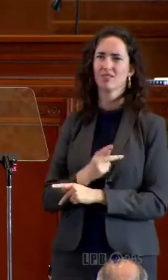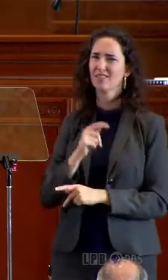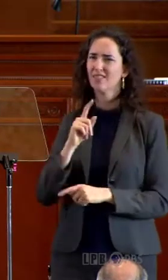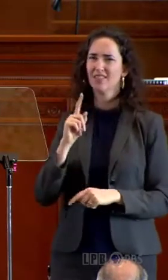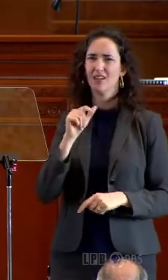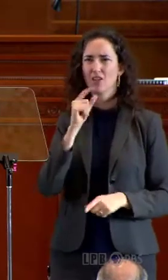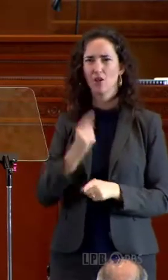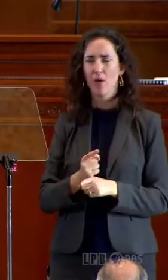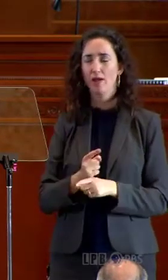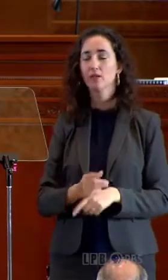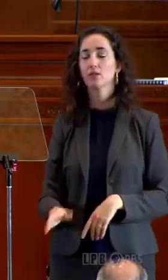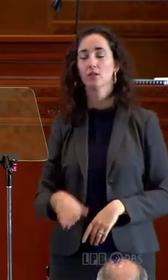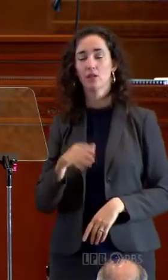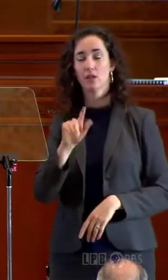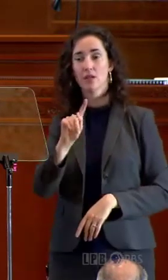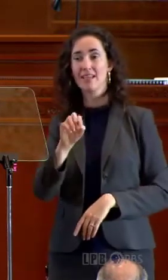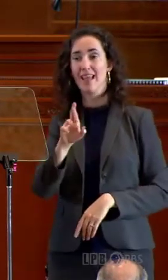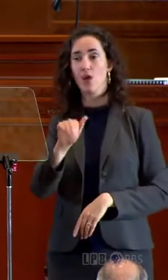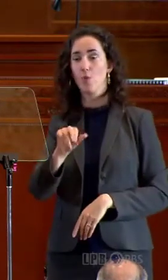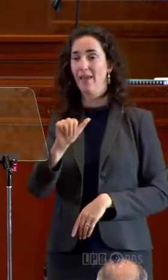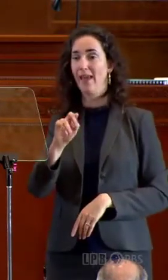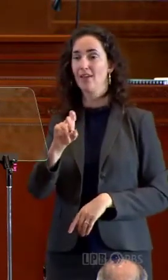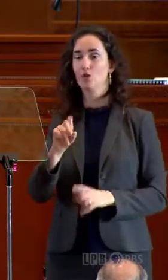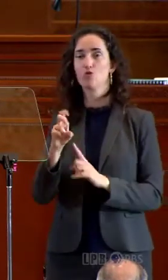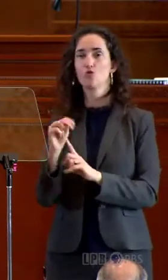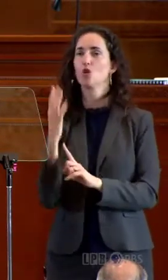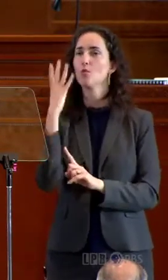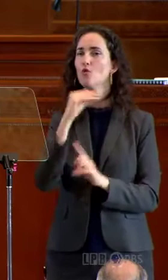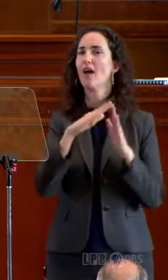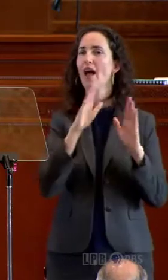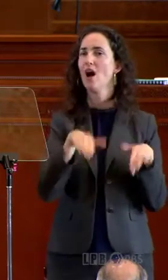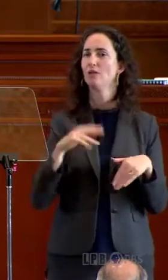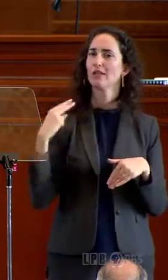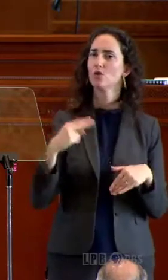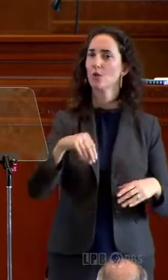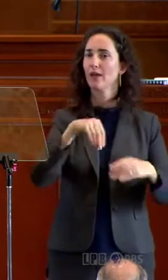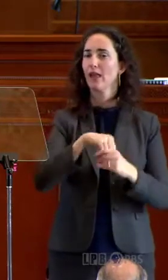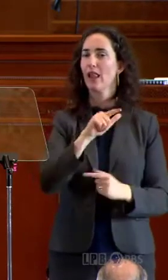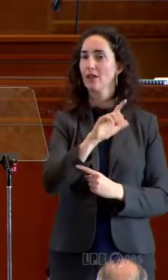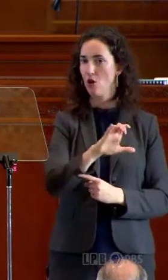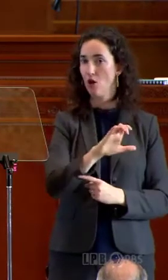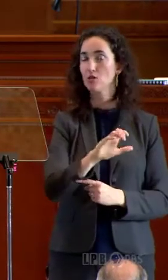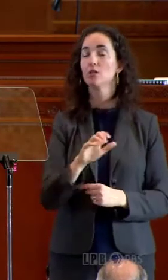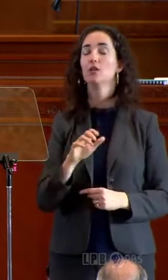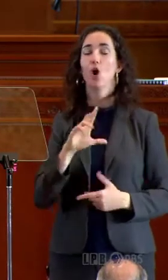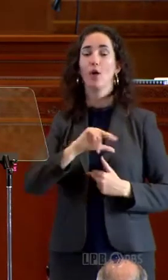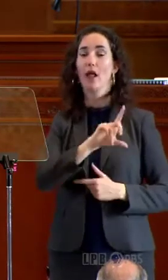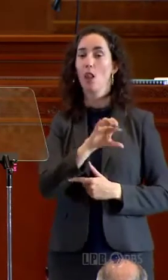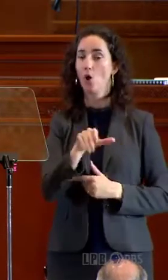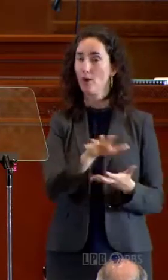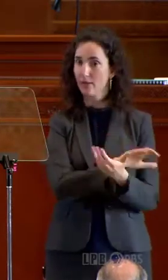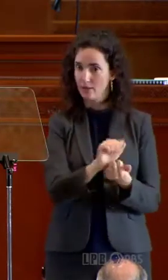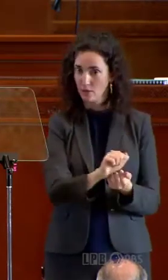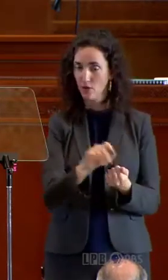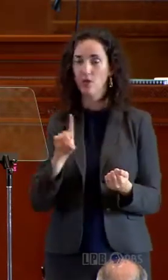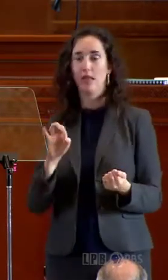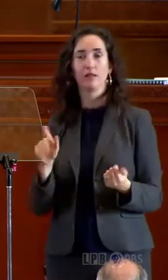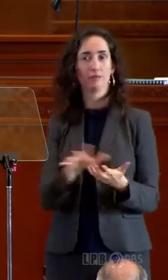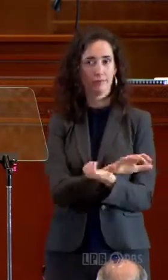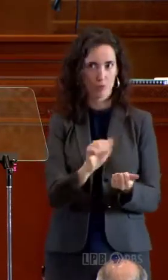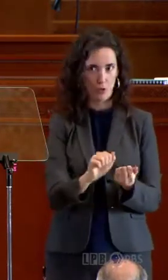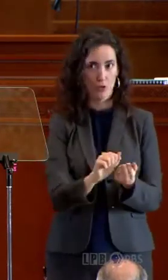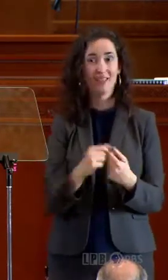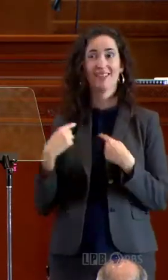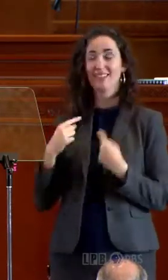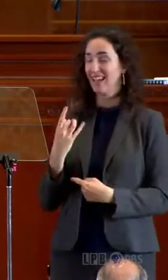Carrie Anderson has a beautiful historic home in Lake Charles that was destroyed by hurricanes Laura and Delta. After 18 months,